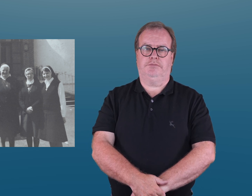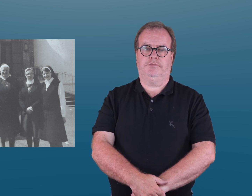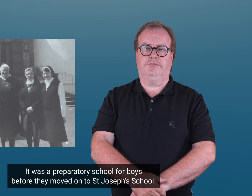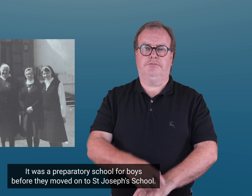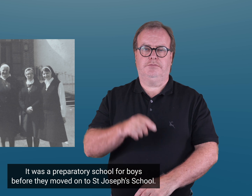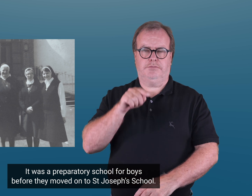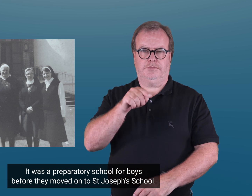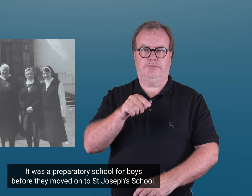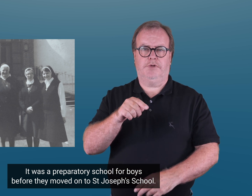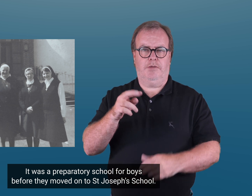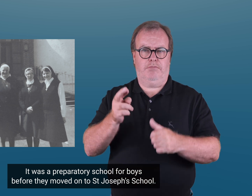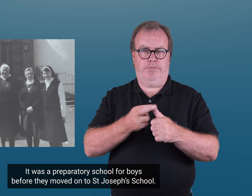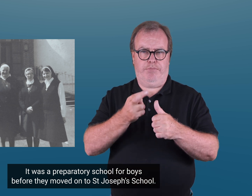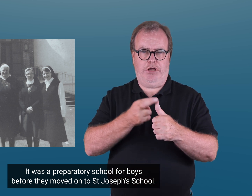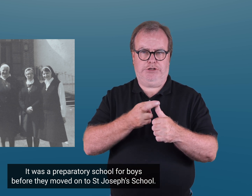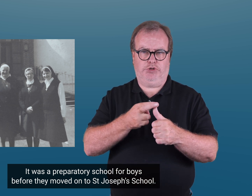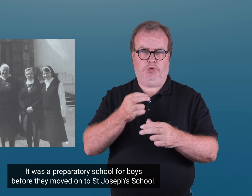It was a preparatory school for boys